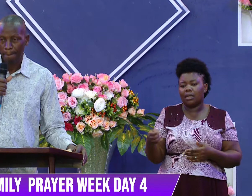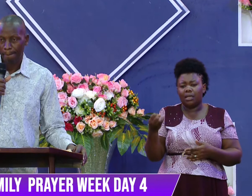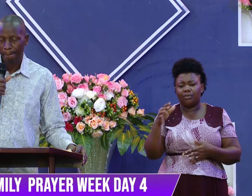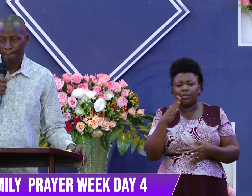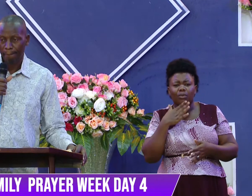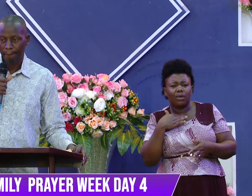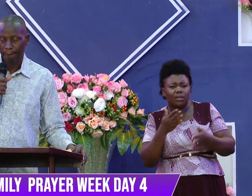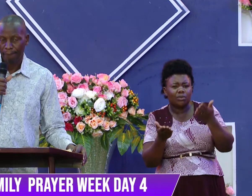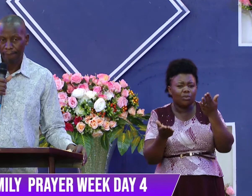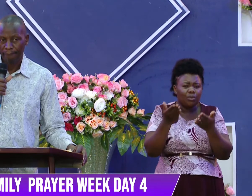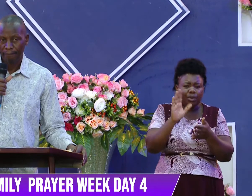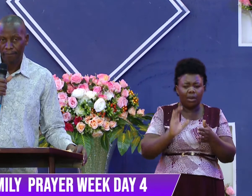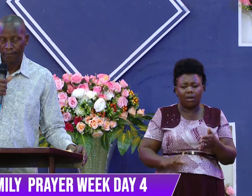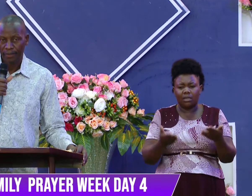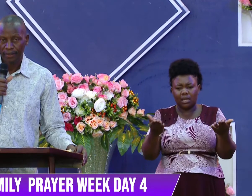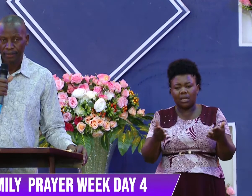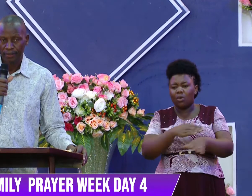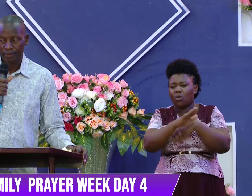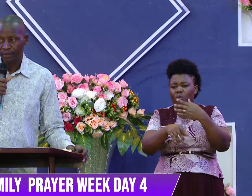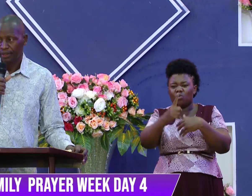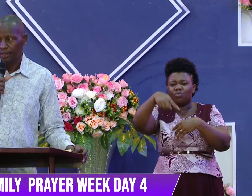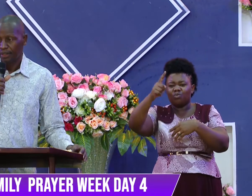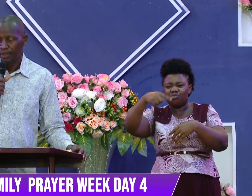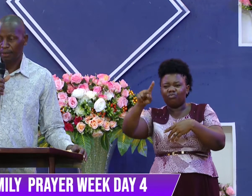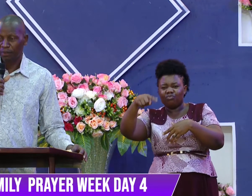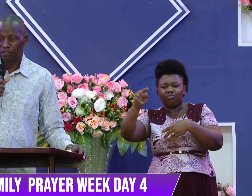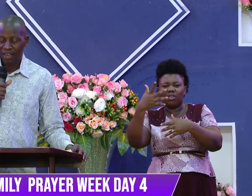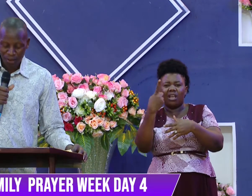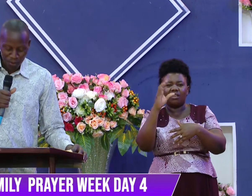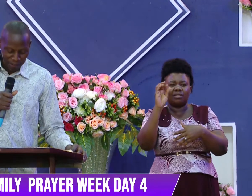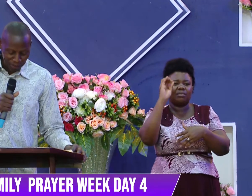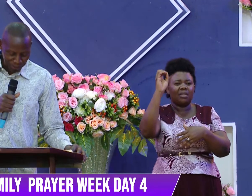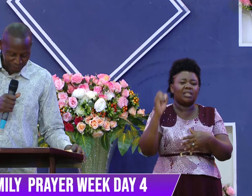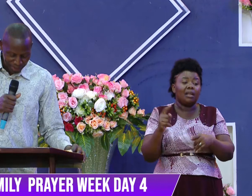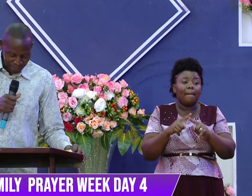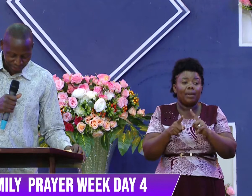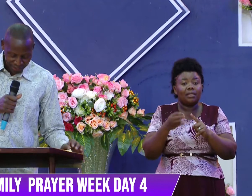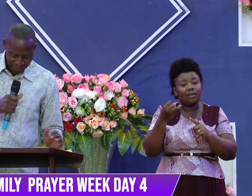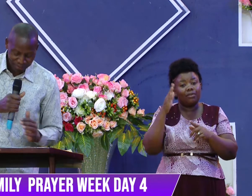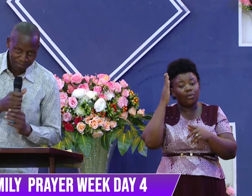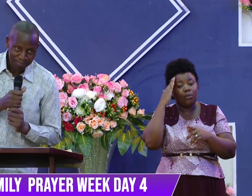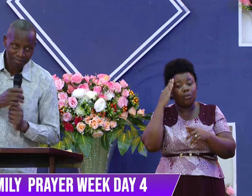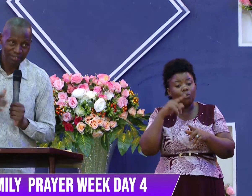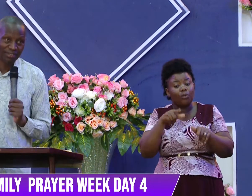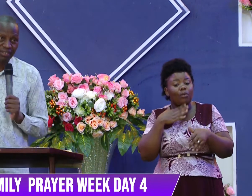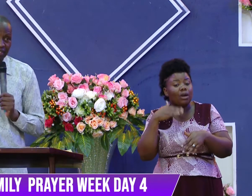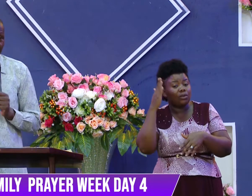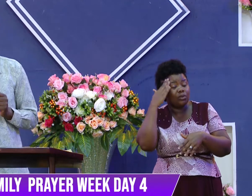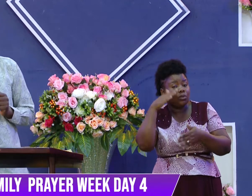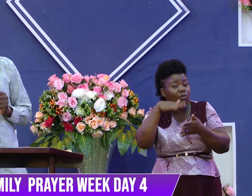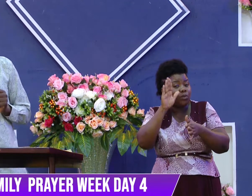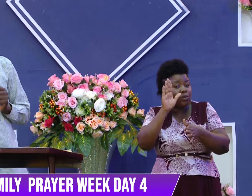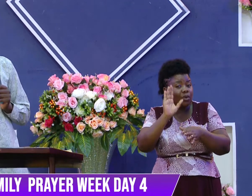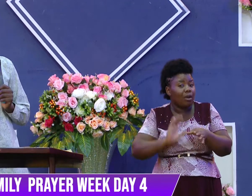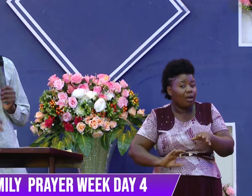if you want to consider character right now, everyone will get 100%. Naye bwe tuba twagala okumanya obulungi embala yo. But if you want to know